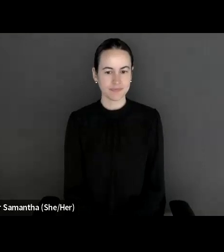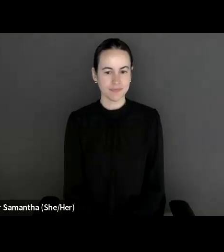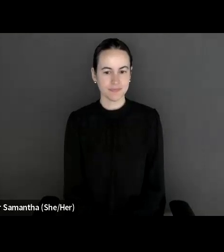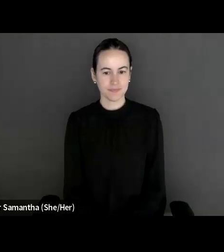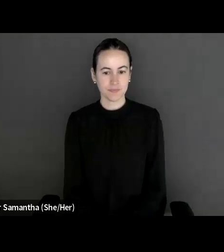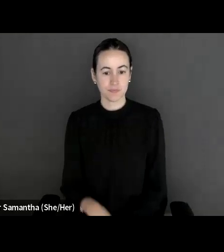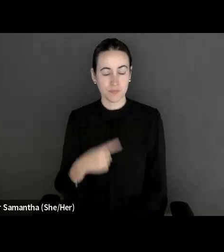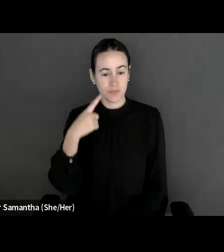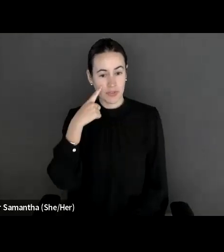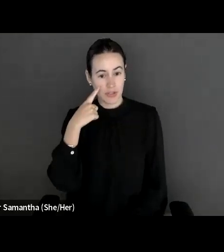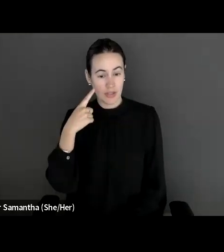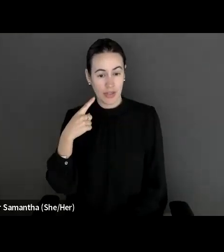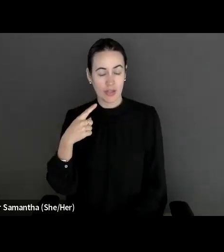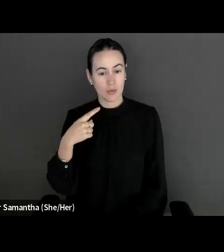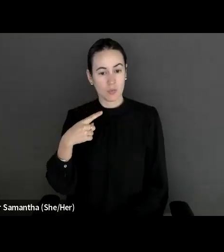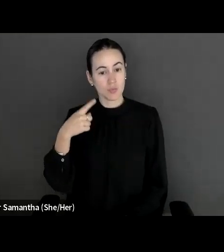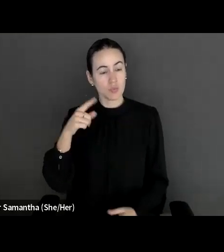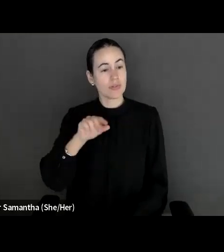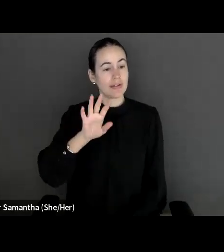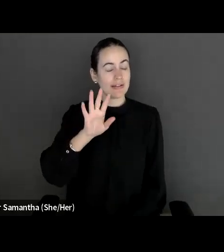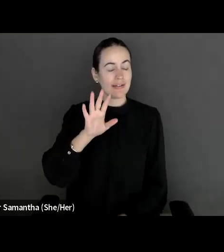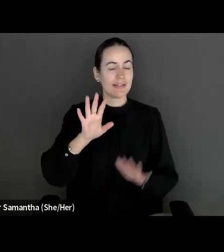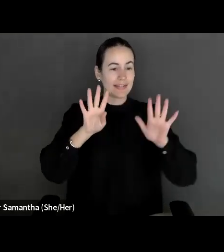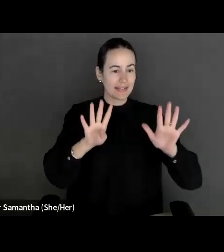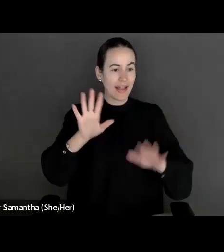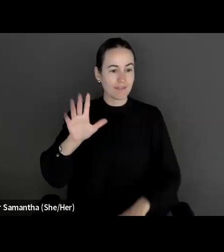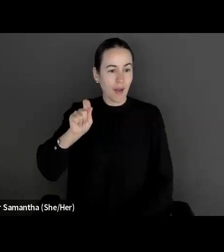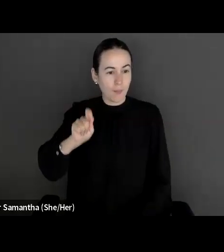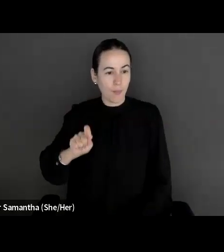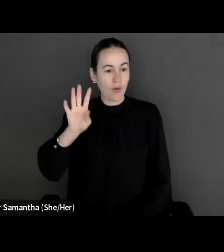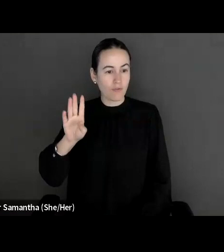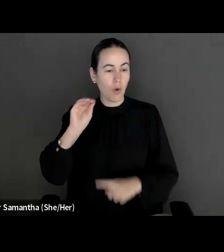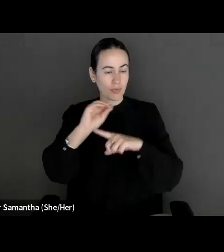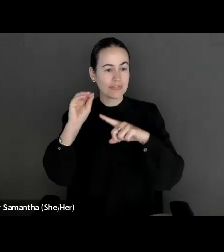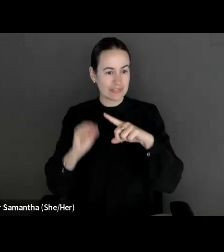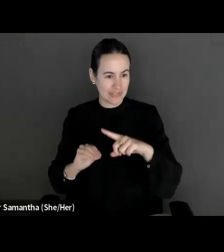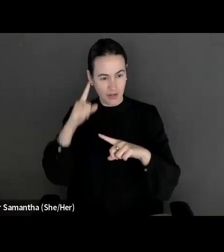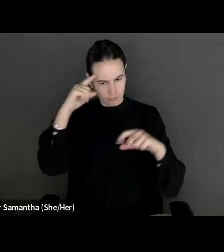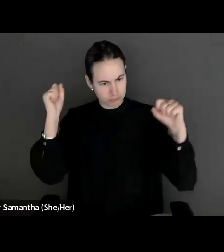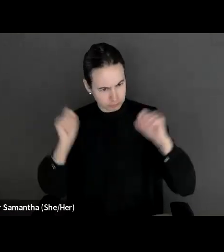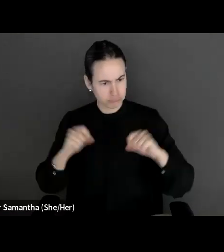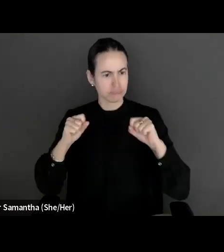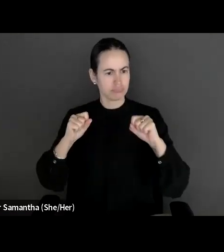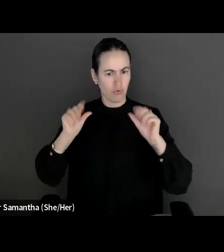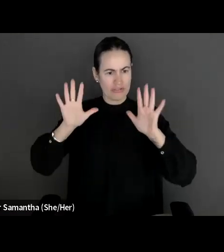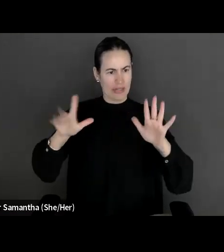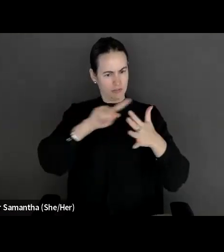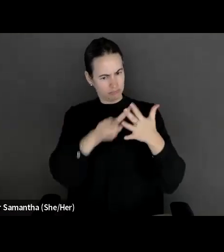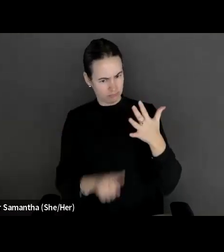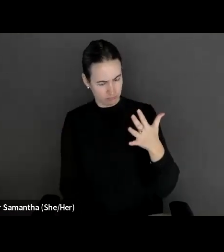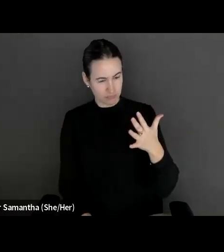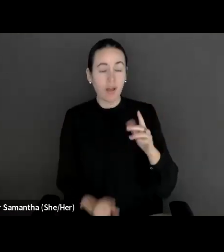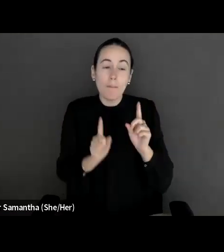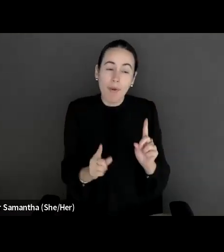was very high, 95.4%. But I do need to mention that we initially also had an 11th